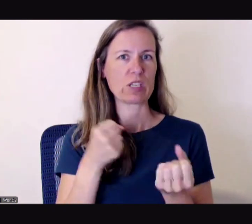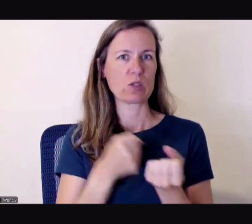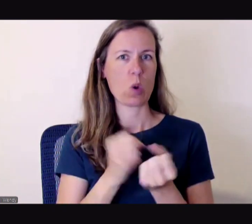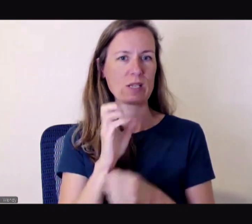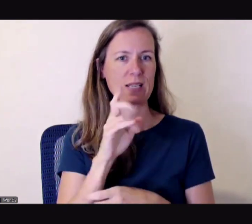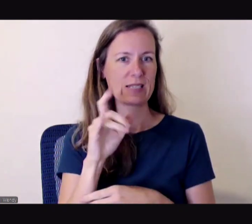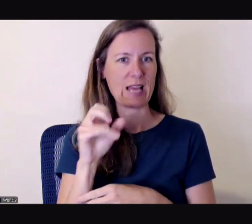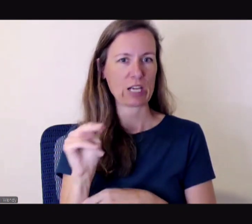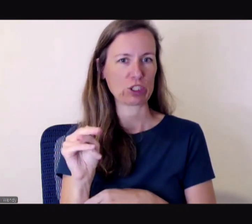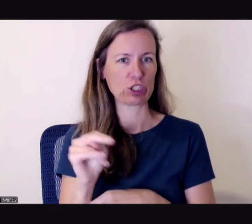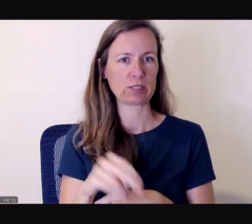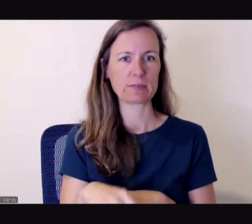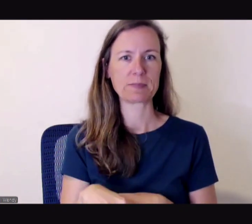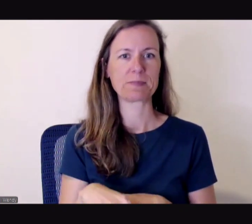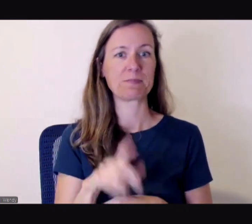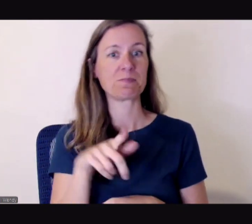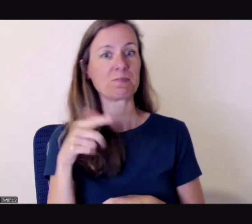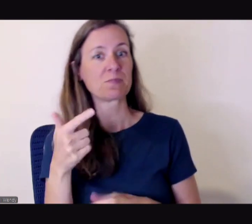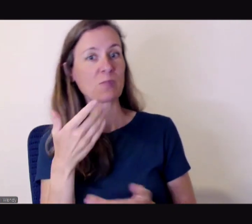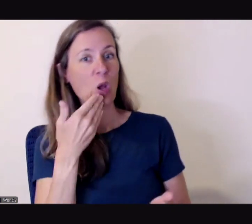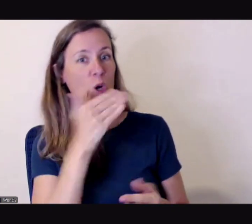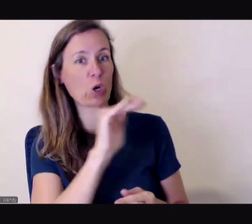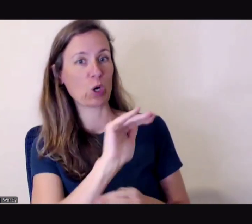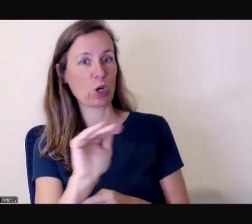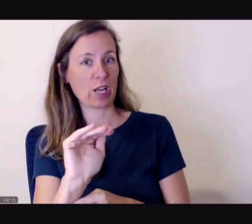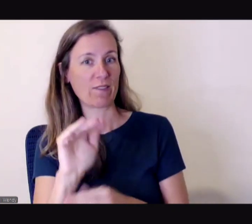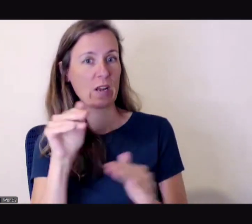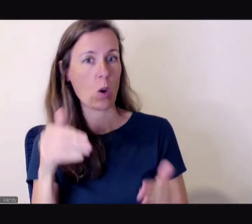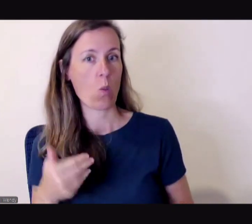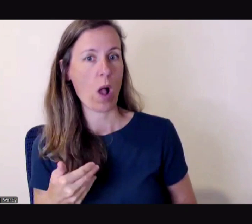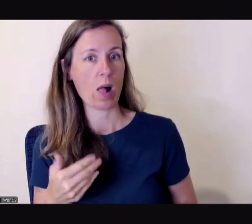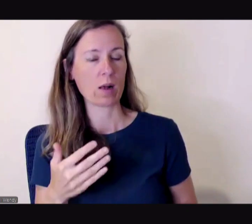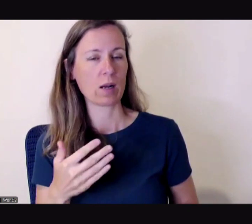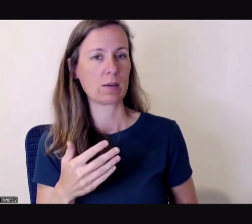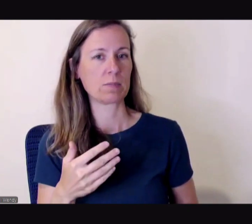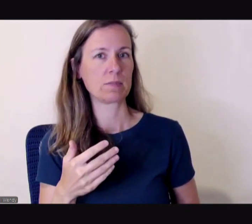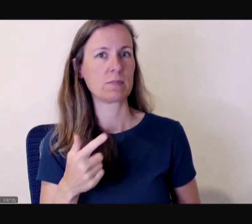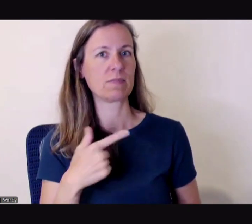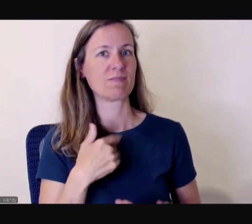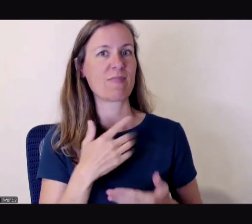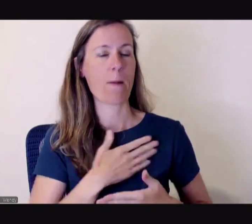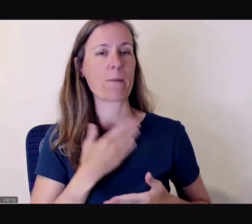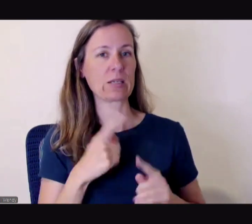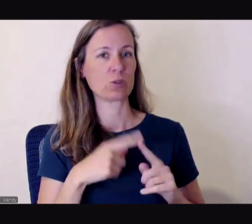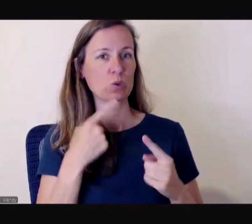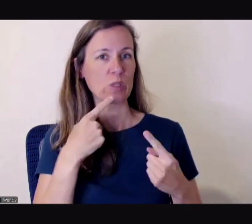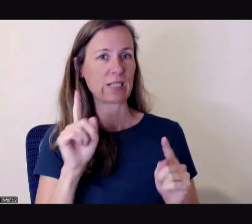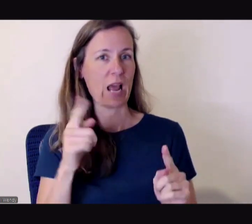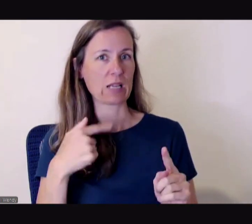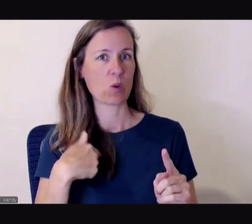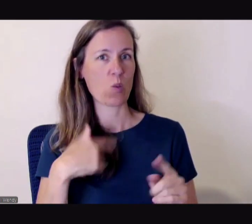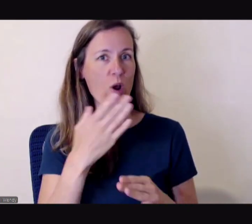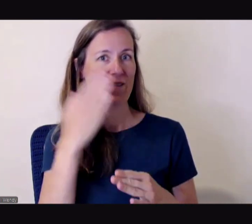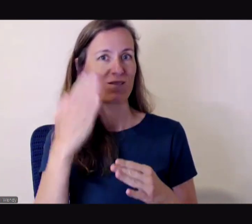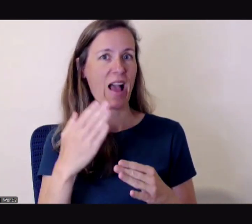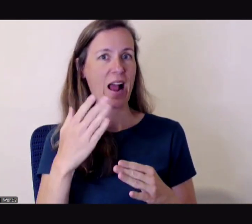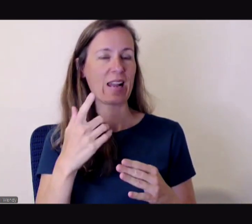I am really pleased to announce that we are finally launching a